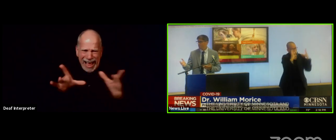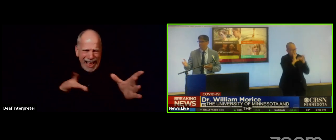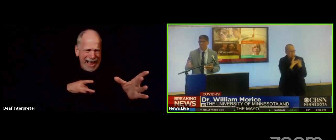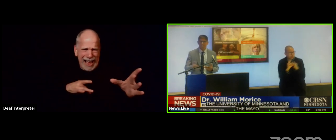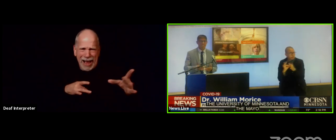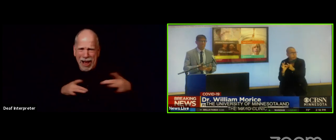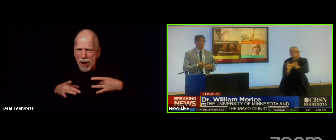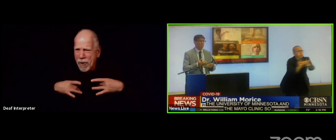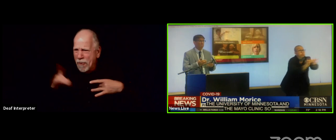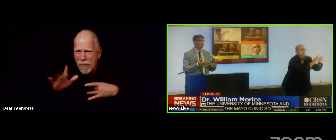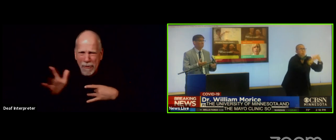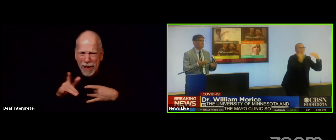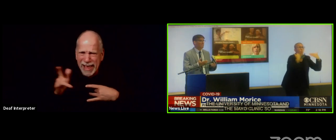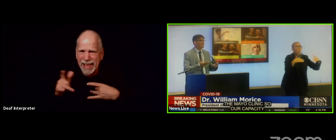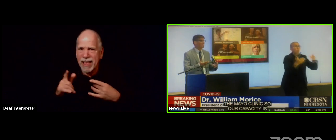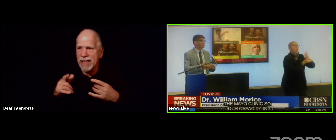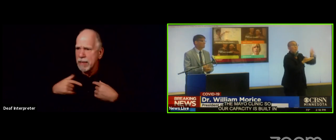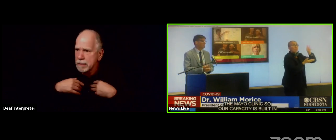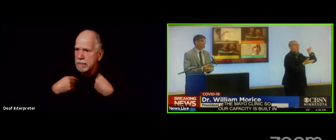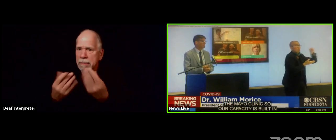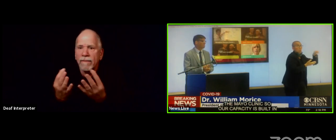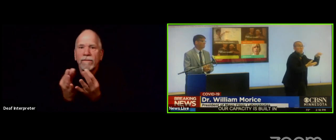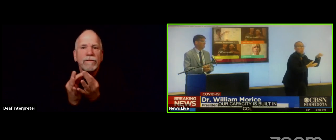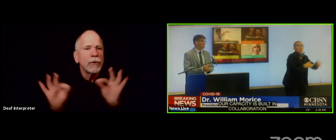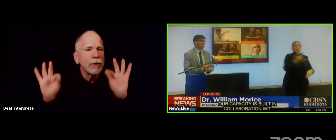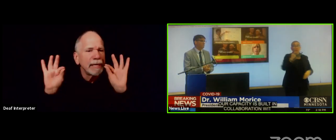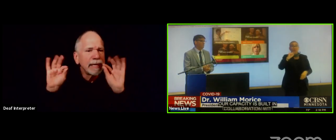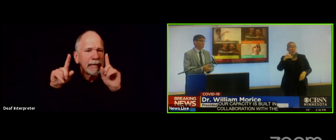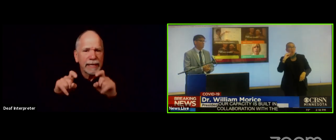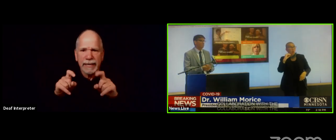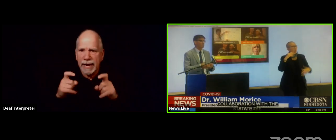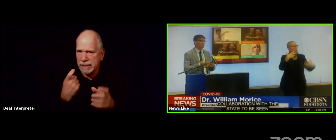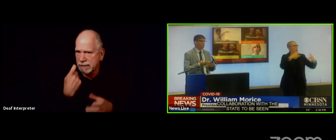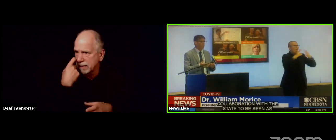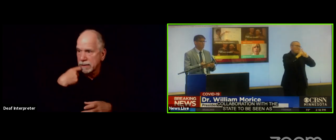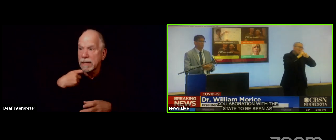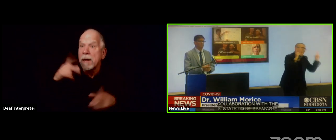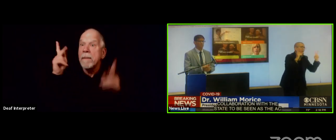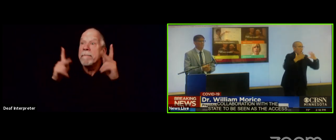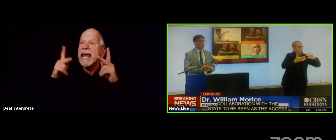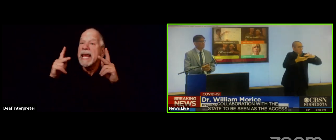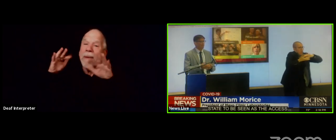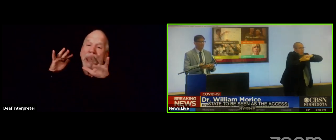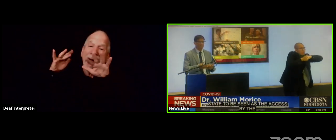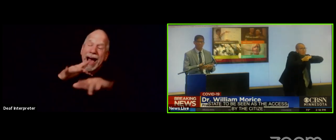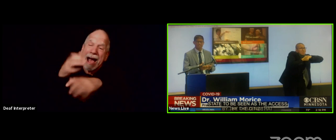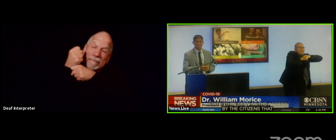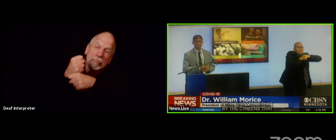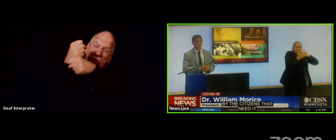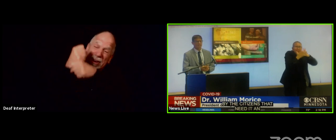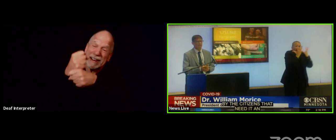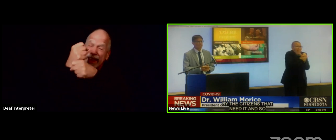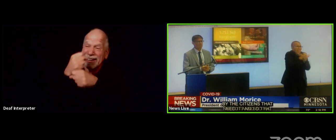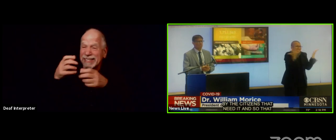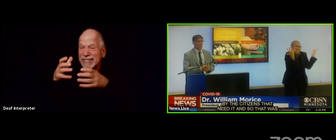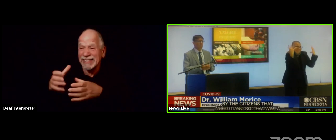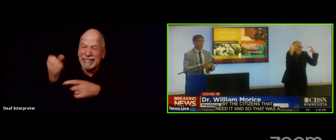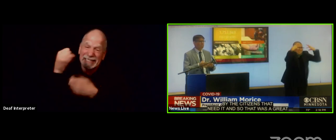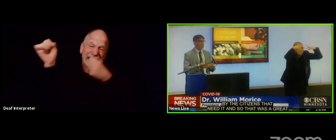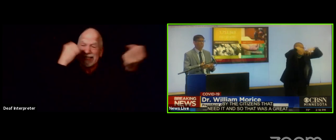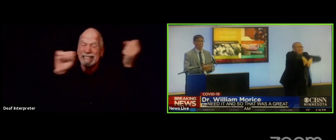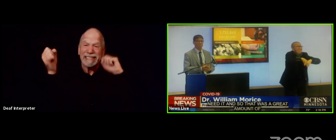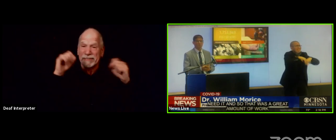with the state, could be seamlessly accessed by the citizens that need it. And so that was a great amount of work happening behind the scenes so that the